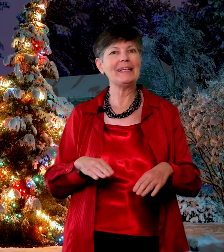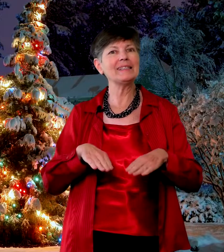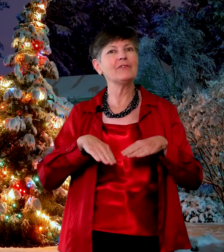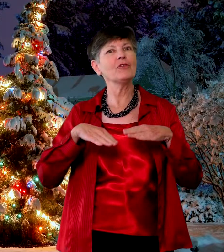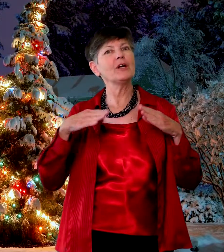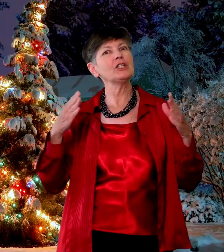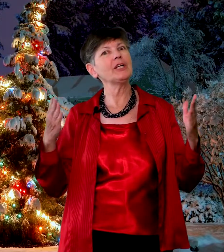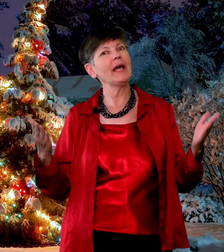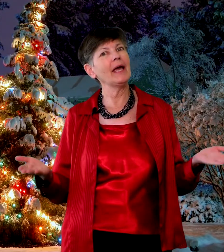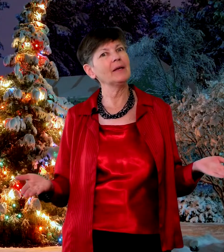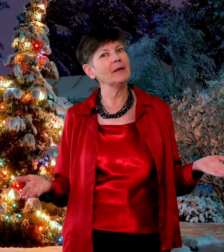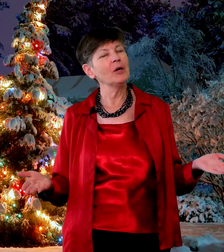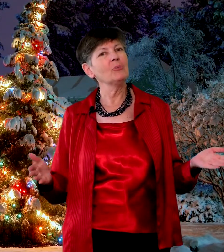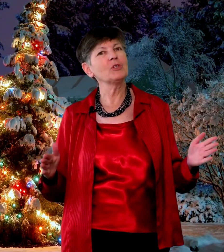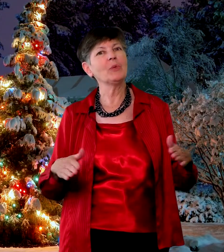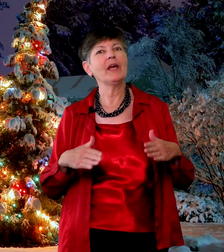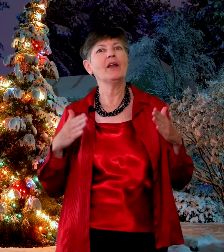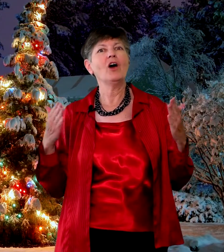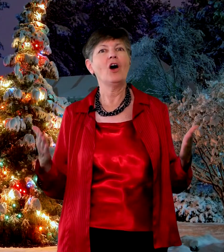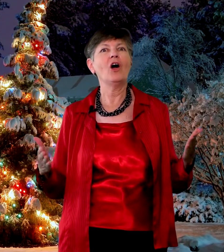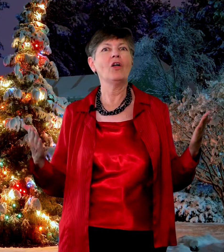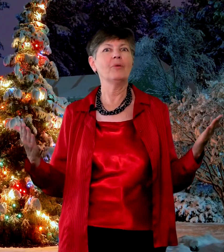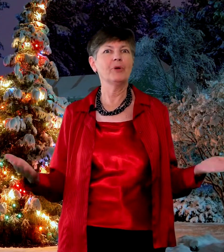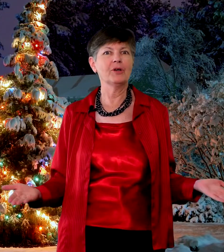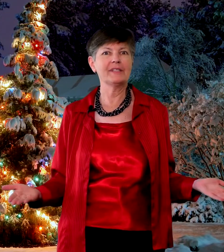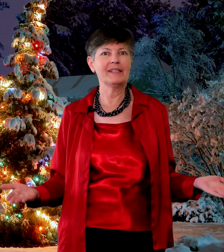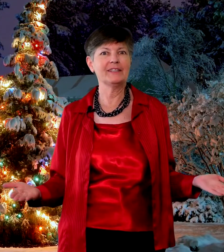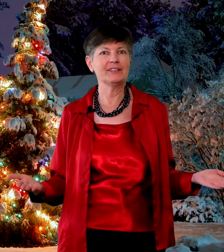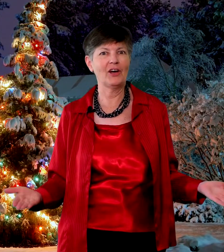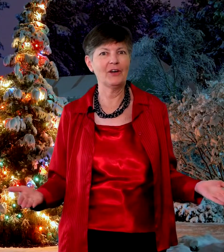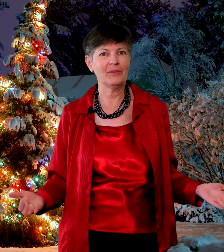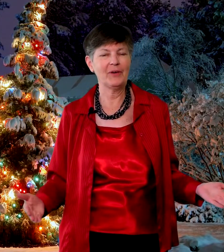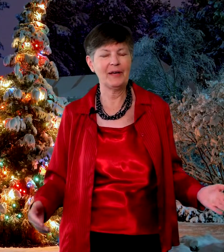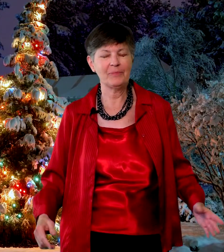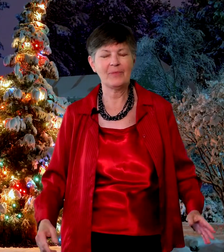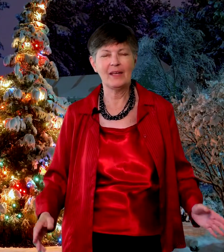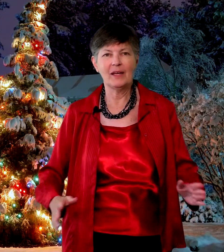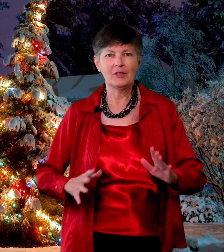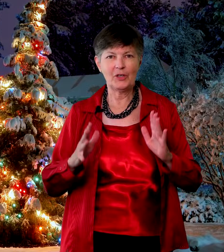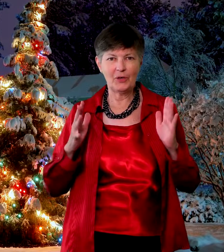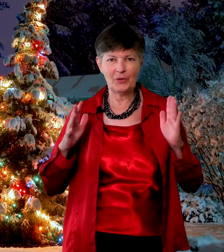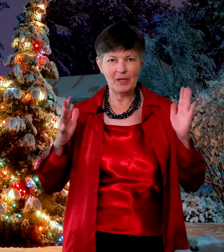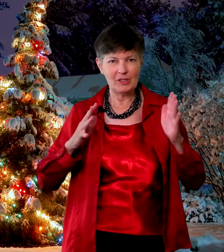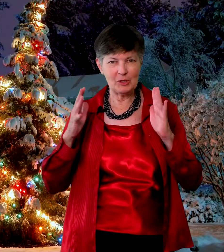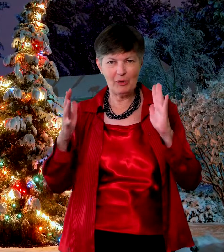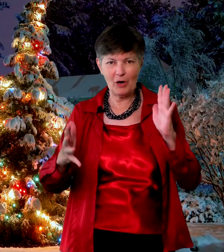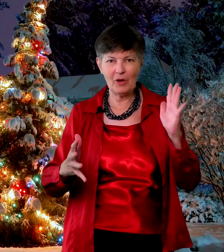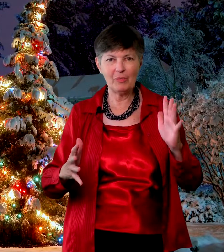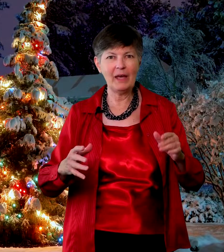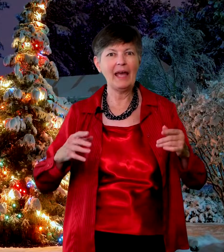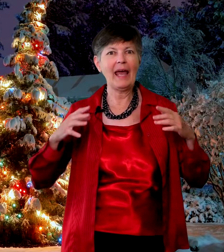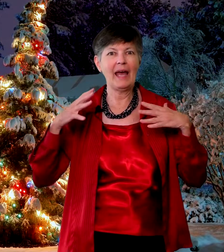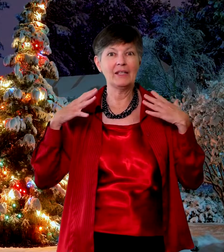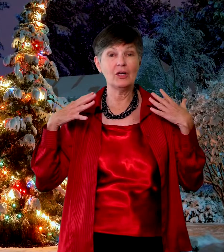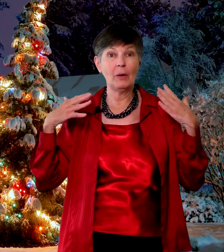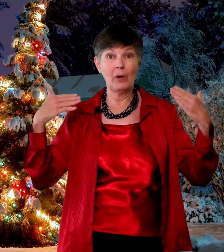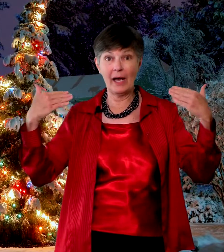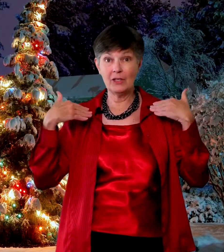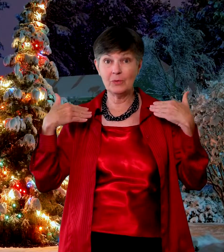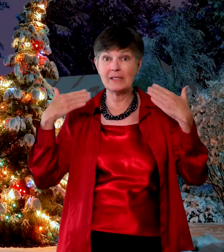to differentiate between all the birds in this song, all right? So just bear with me, and when I do a